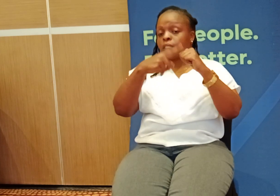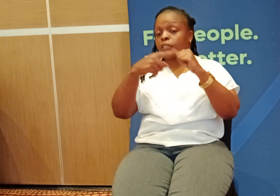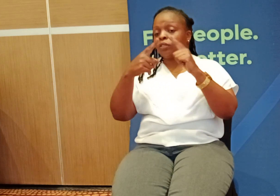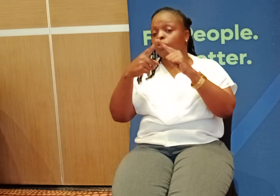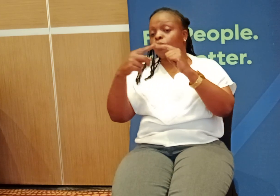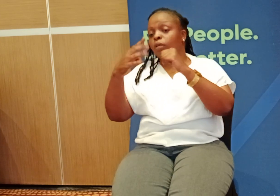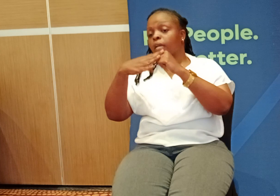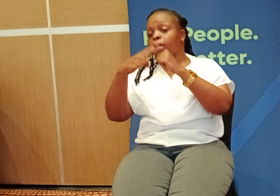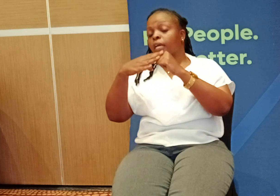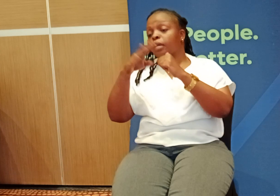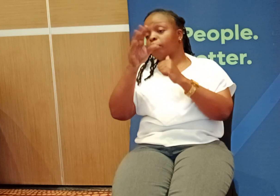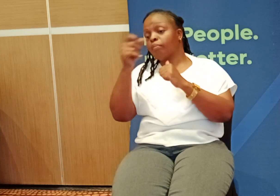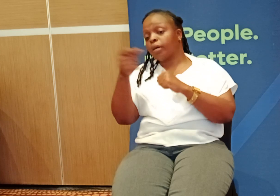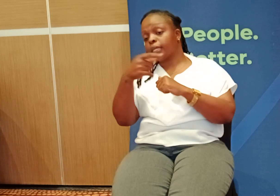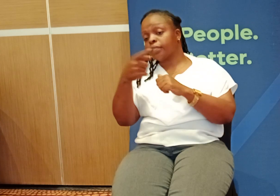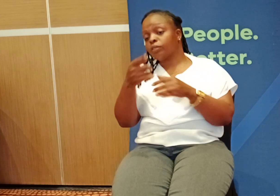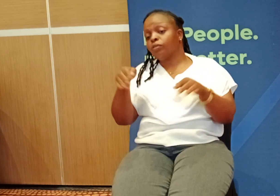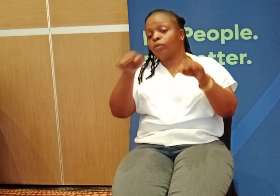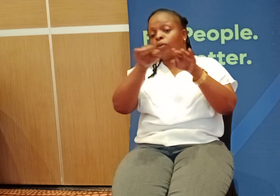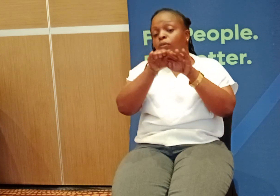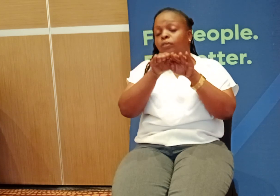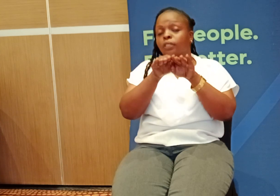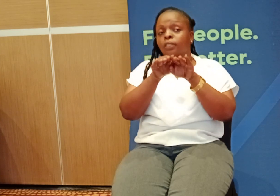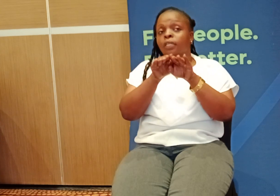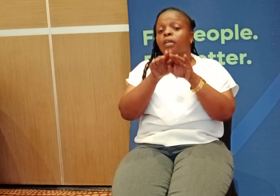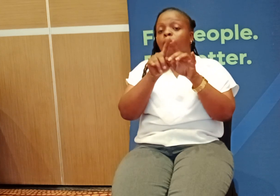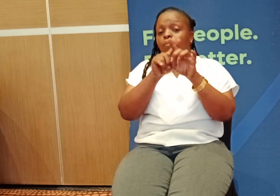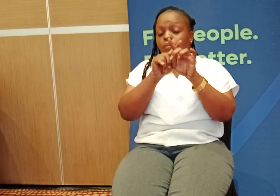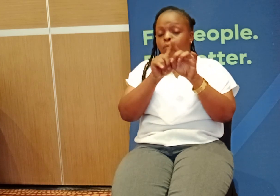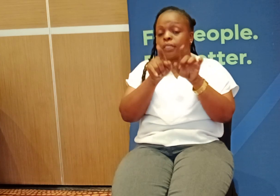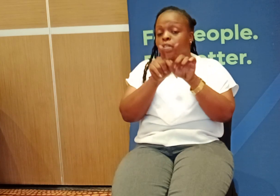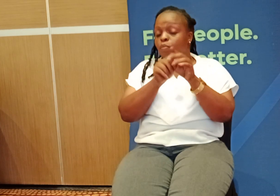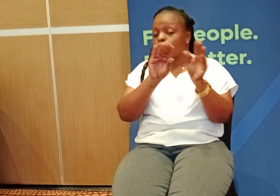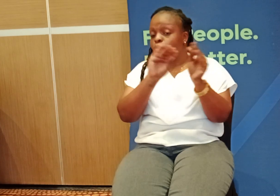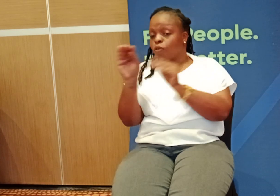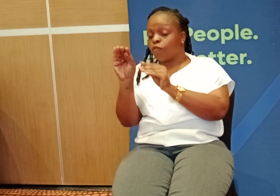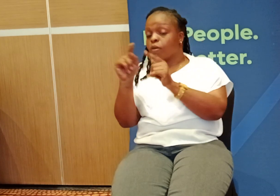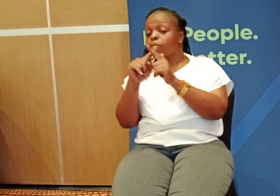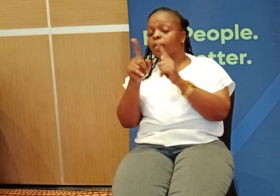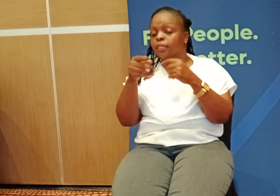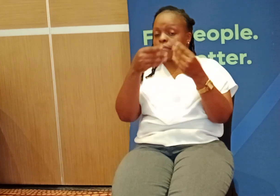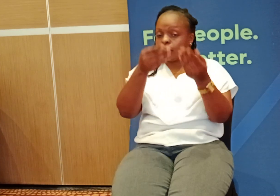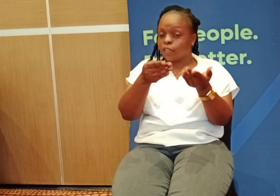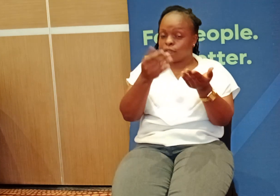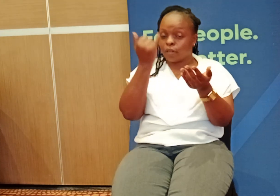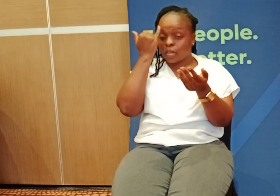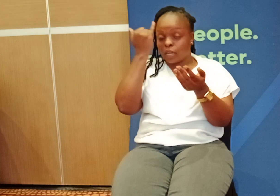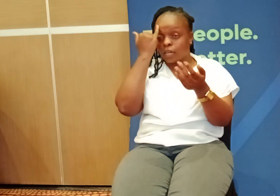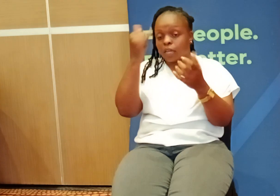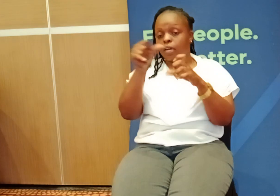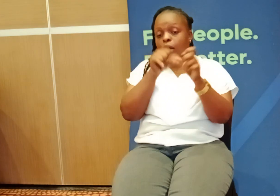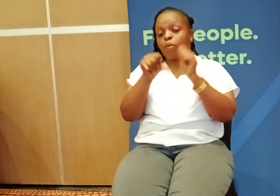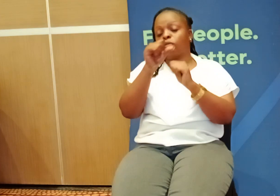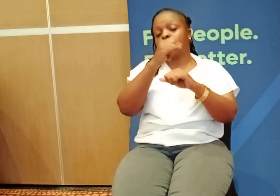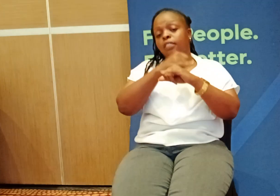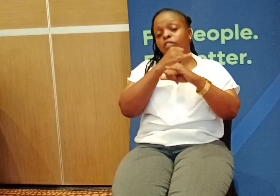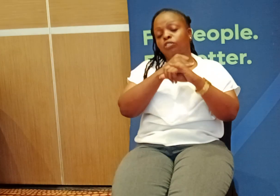and cross the line. But we give a predictable future about the institution, and particularly our